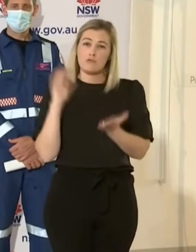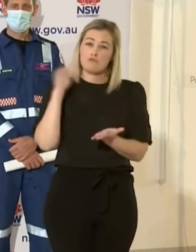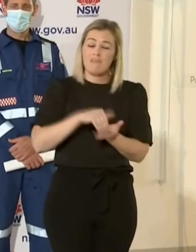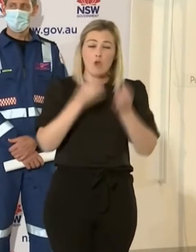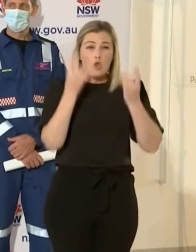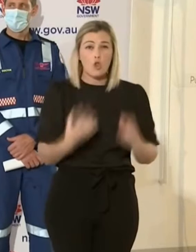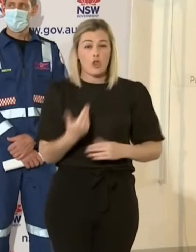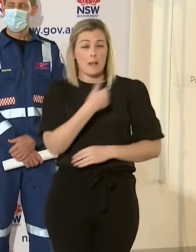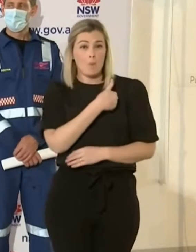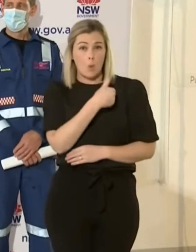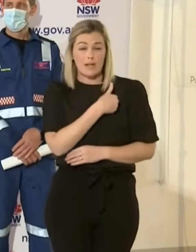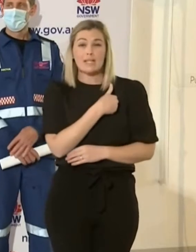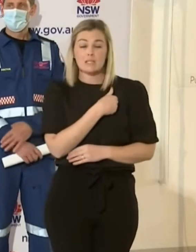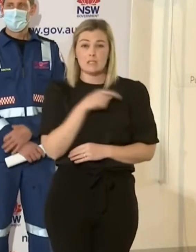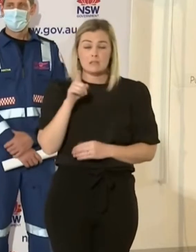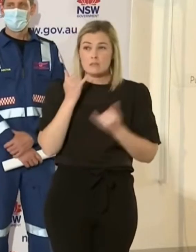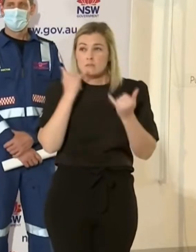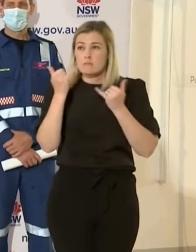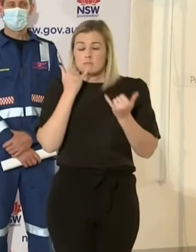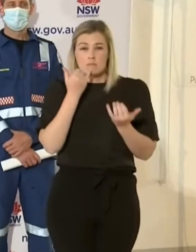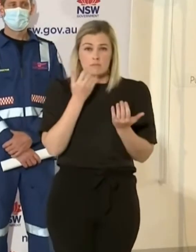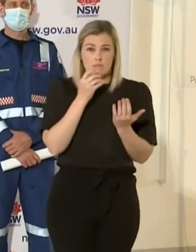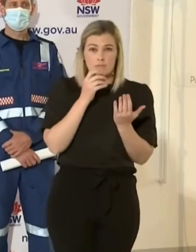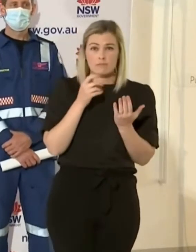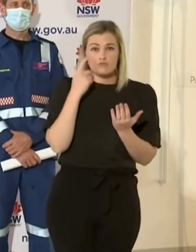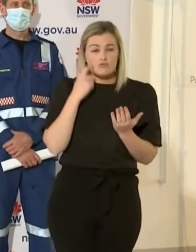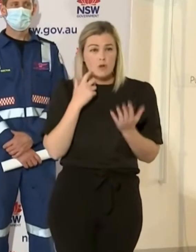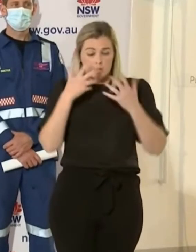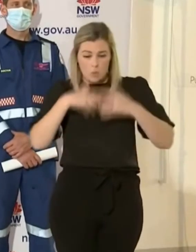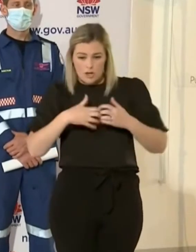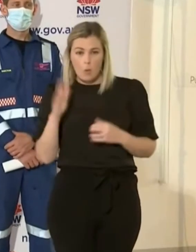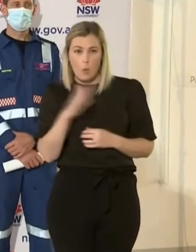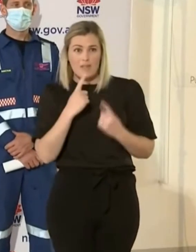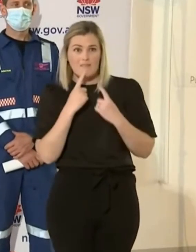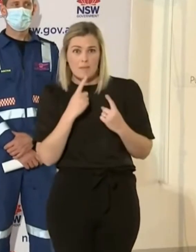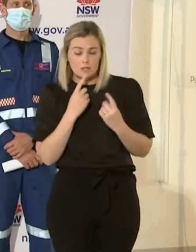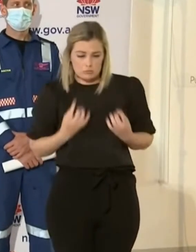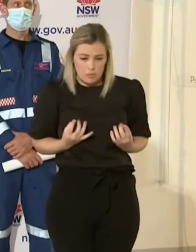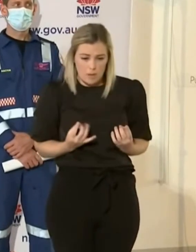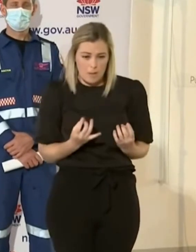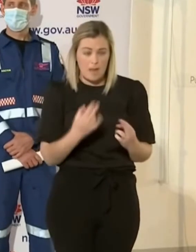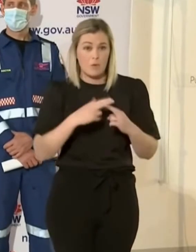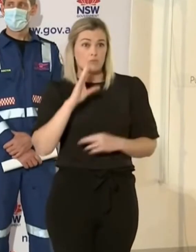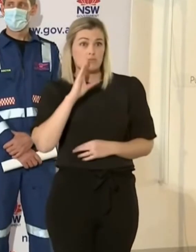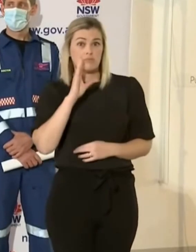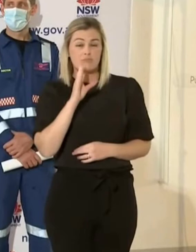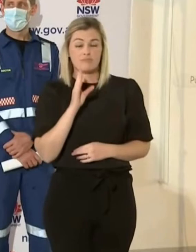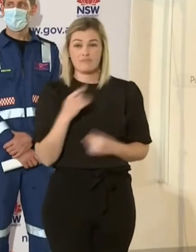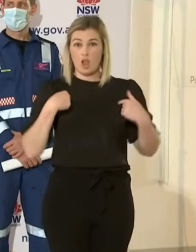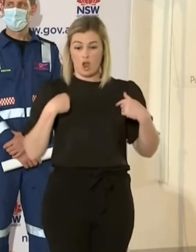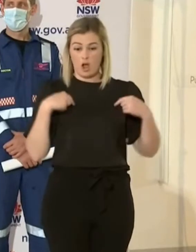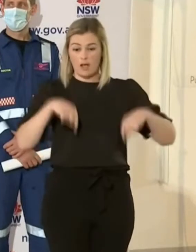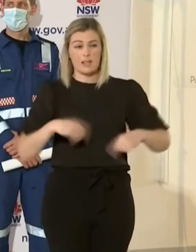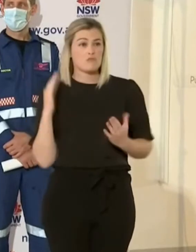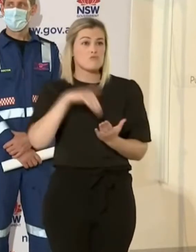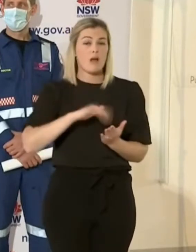team of people getting ready and drawing in all the information. We then are in here for probably 3 or 4 hours beforehand. I'm certainly here by usually about 8